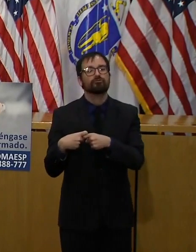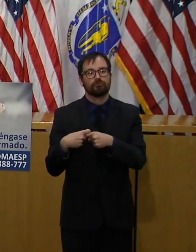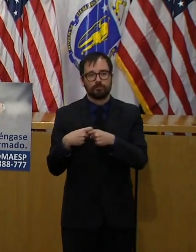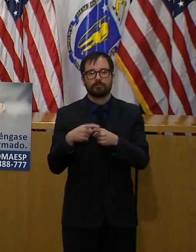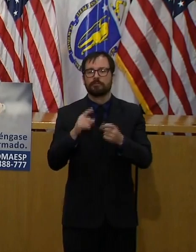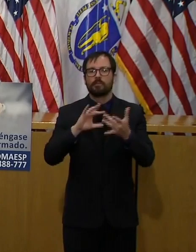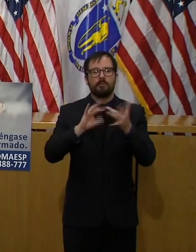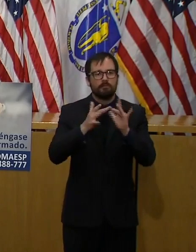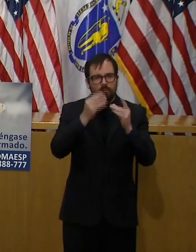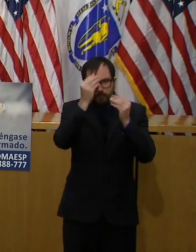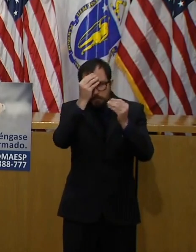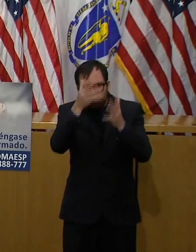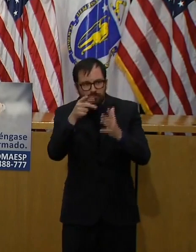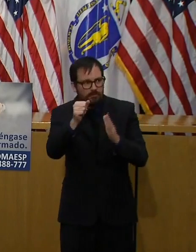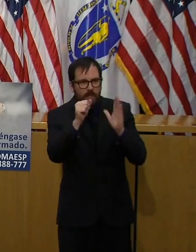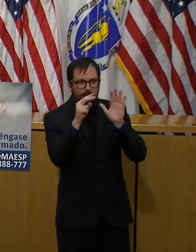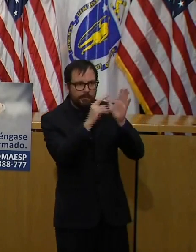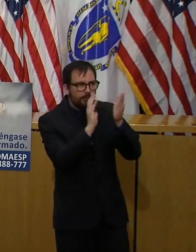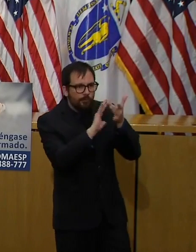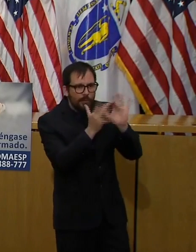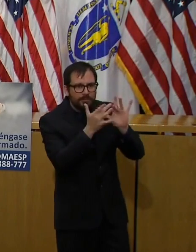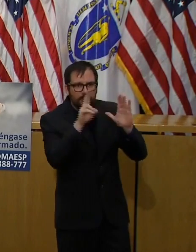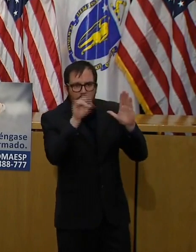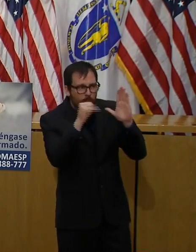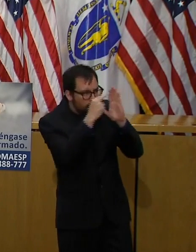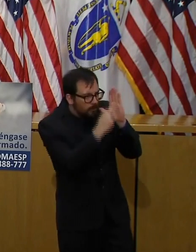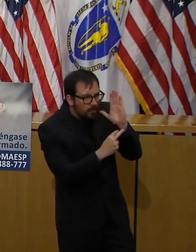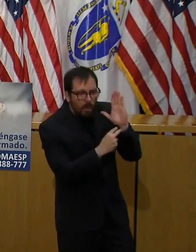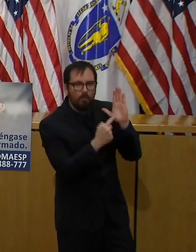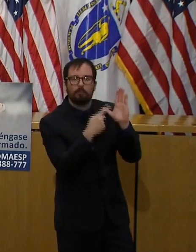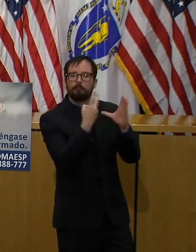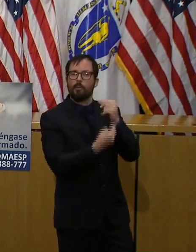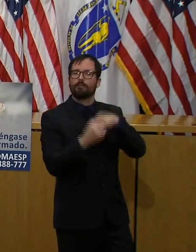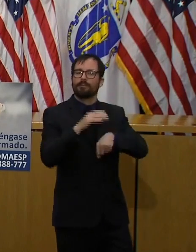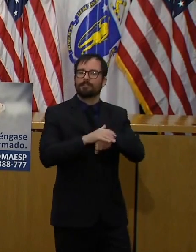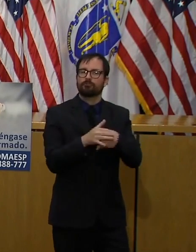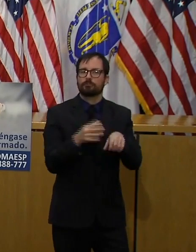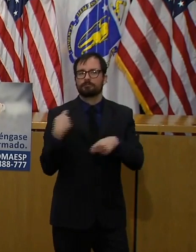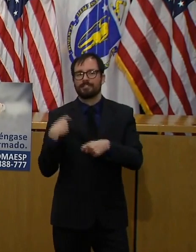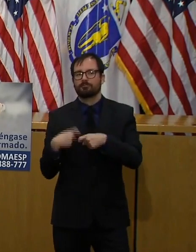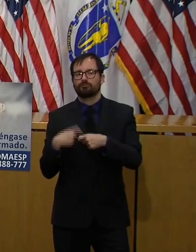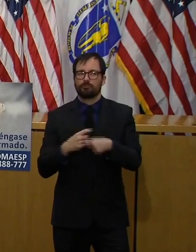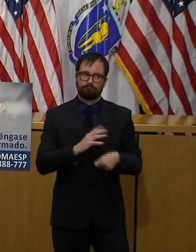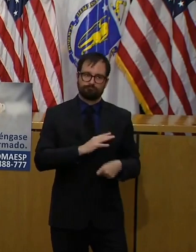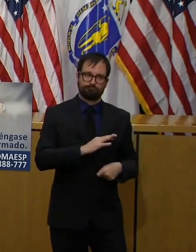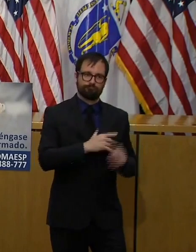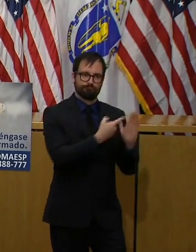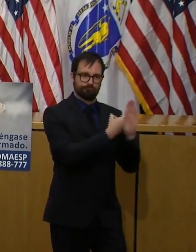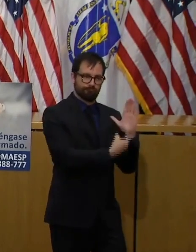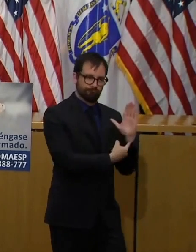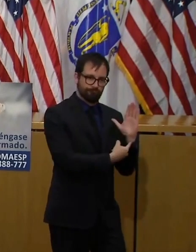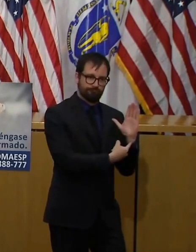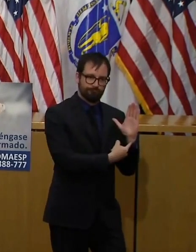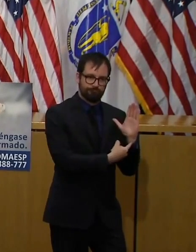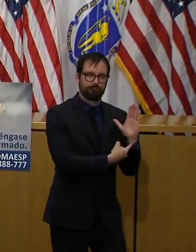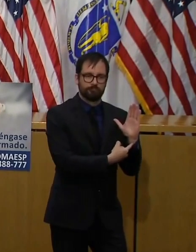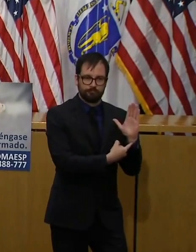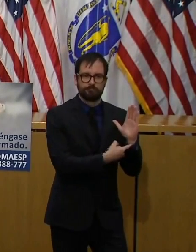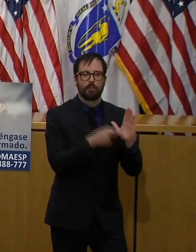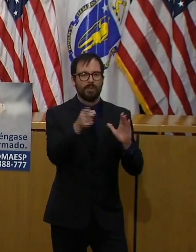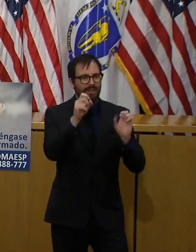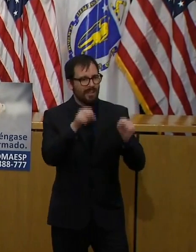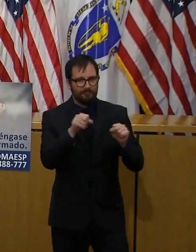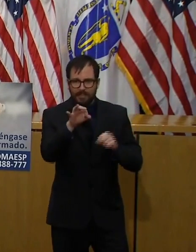get their application processed, and get access to the benefits to which they're entitled. The DUA